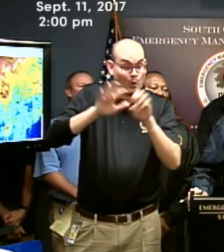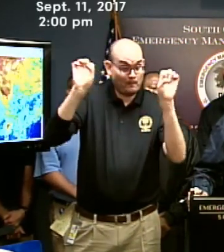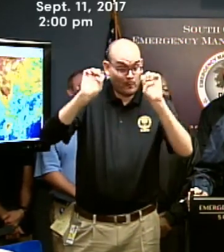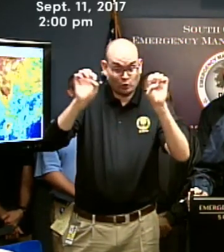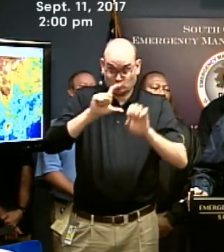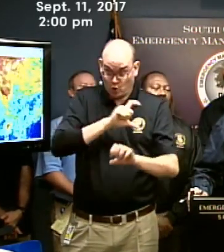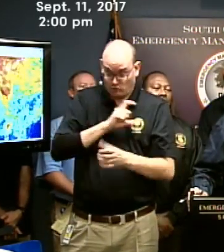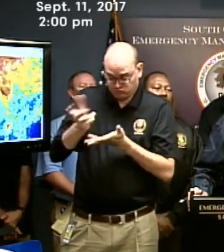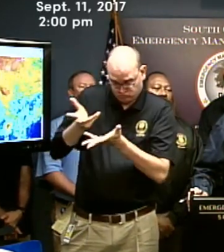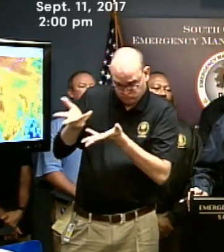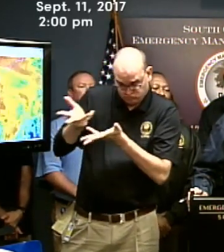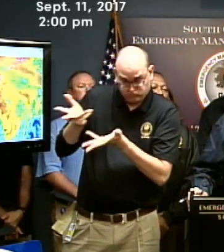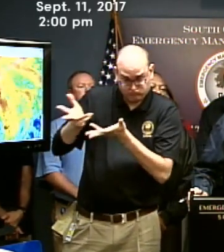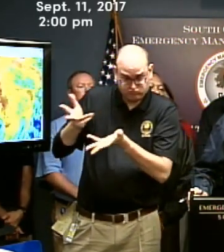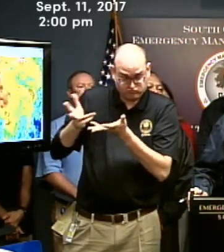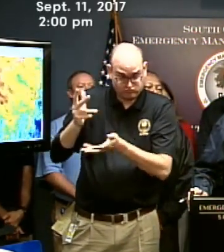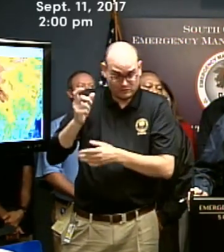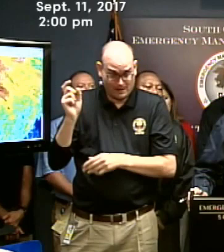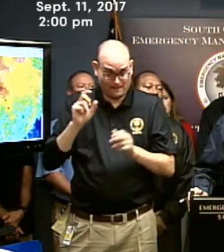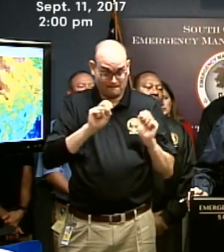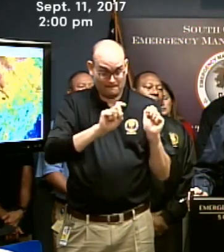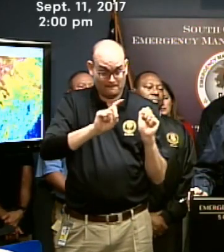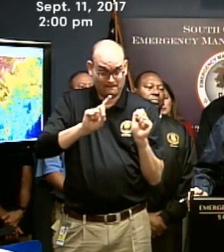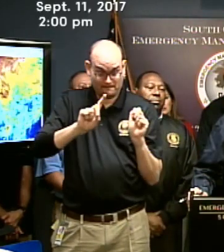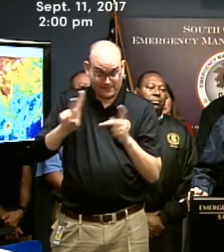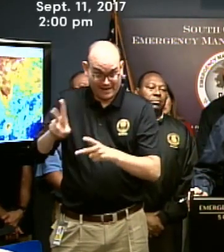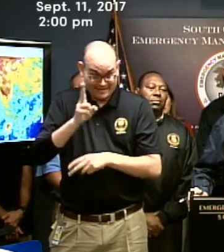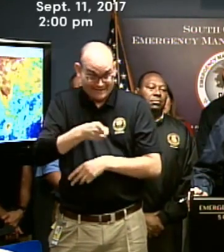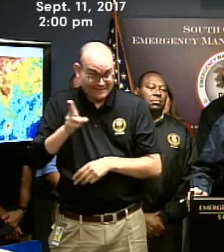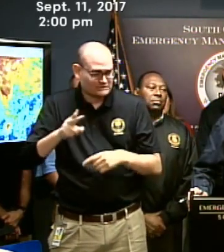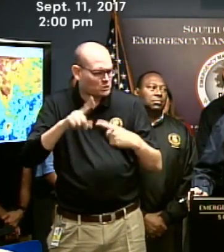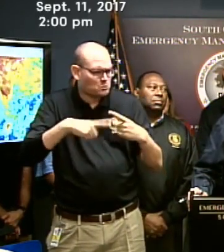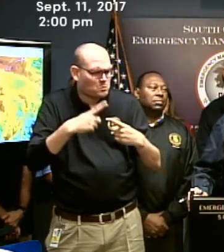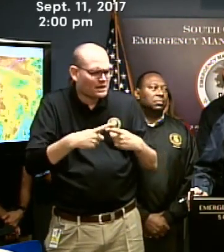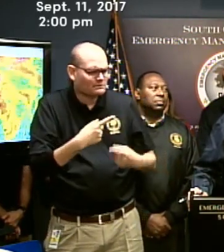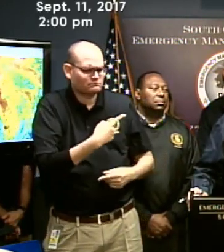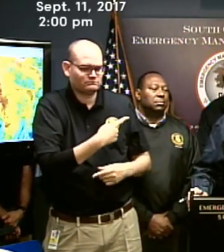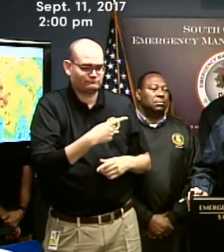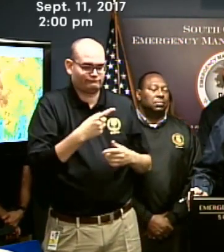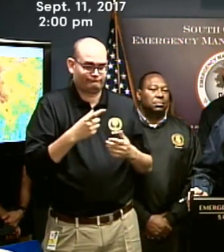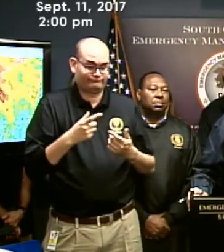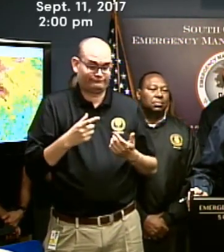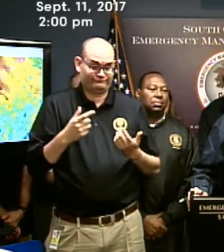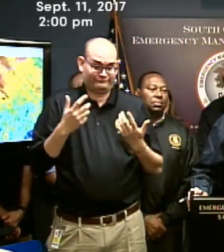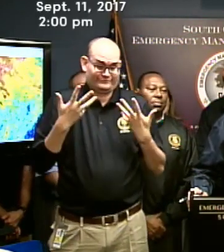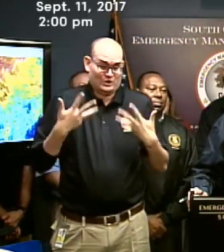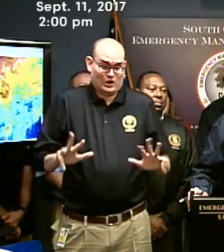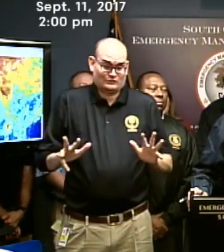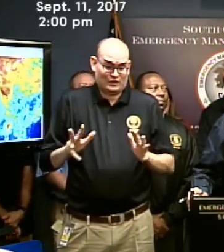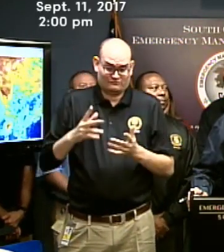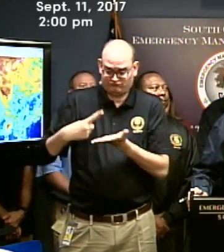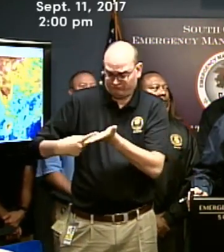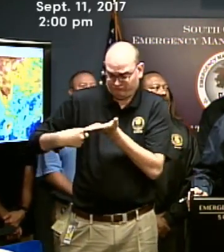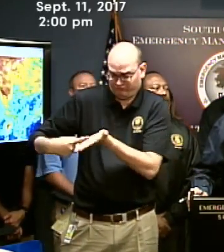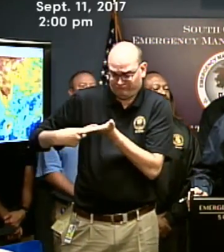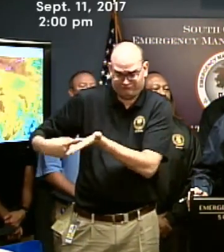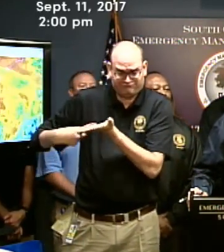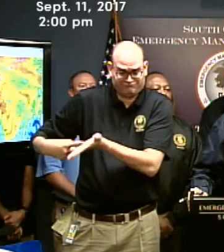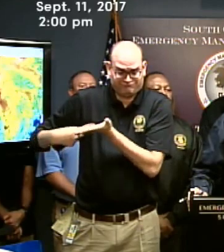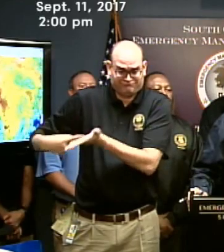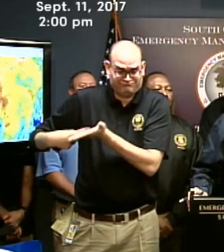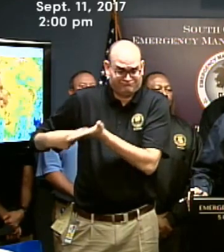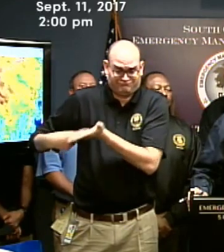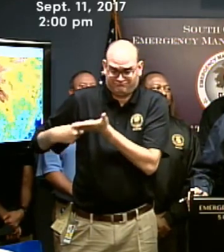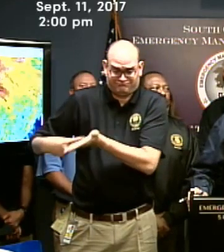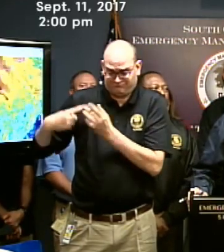can return back to Hilton Head, et cetera? Yes, ma'am. We've been talking to them nonstop ever since this began for days now,